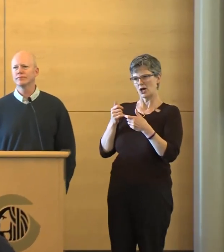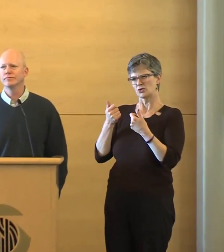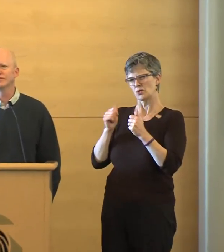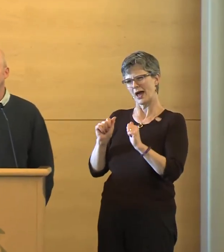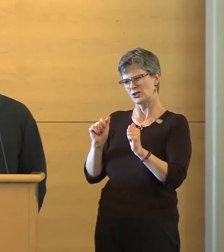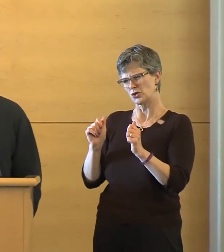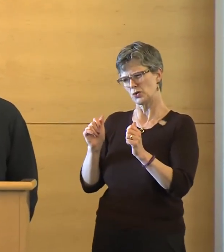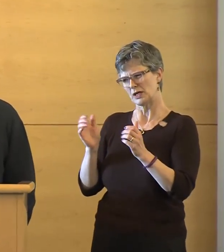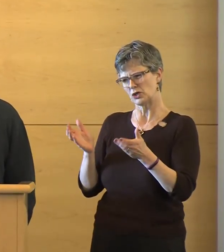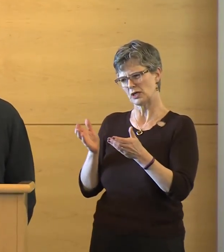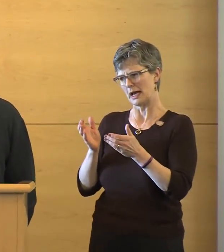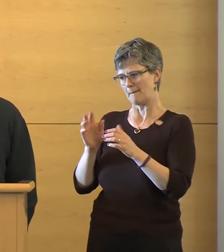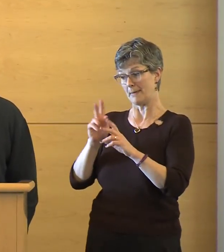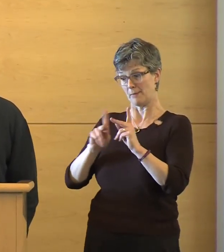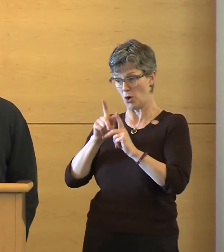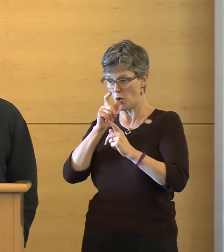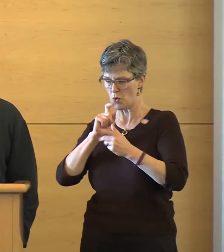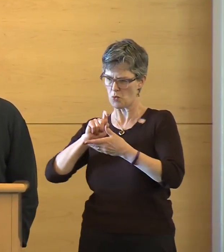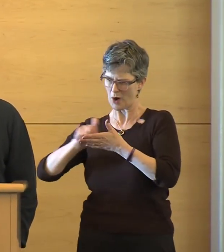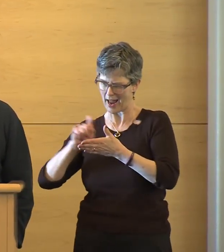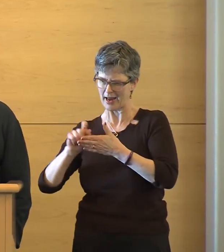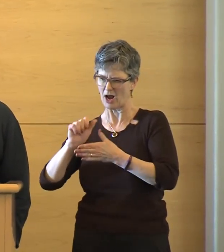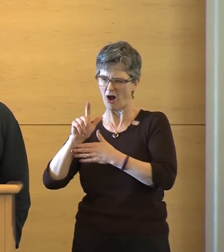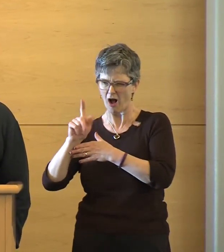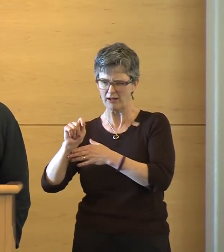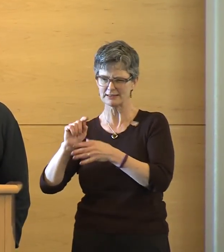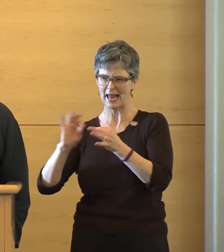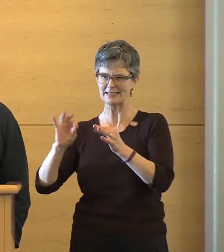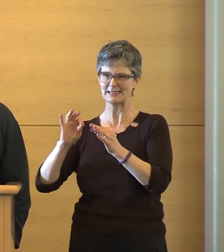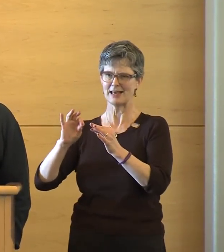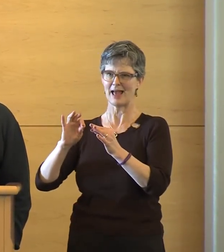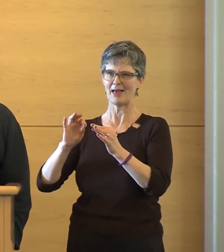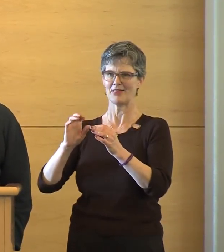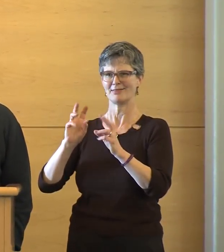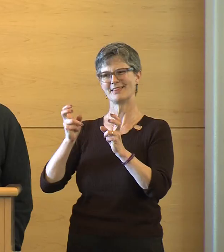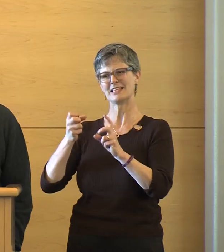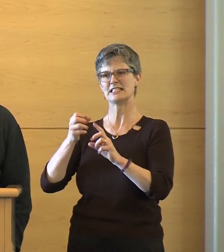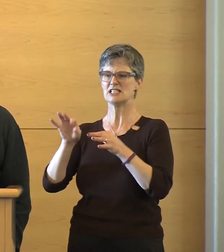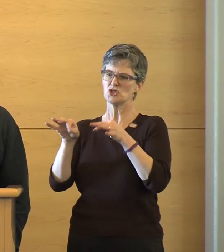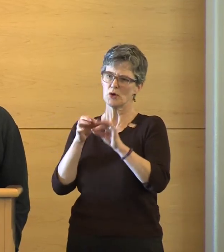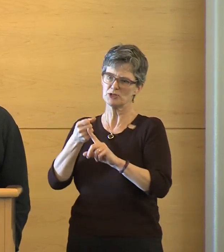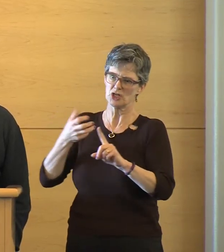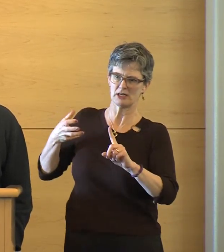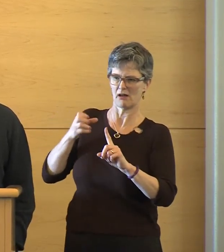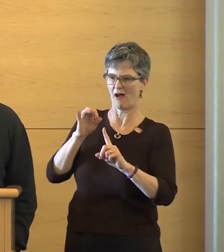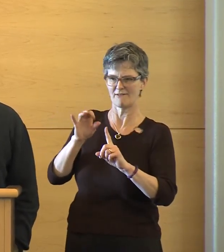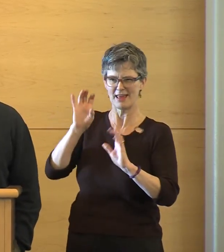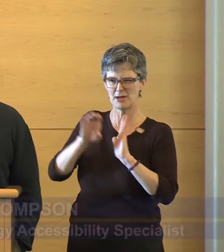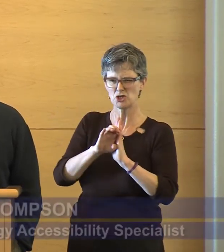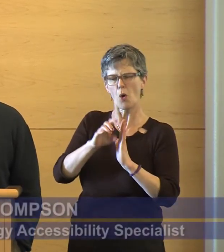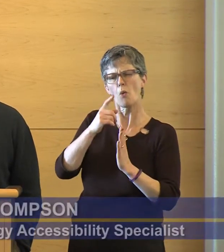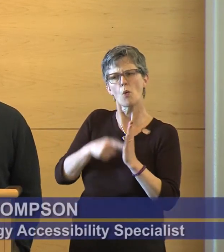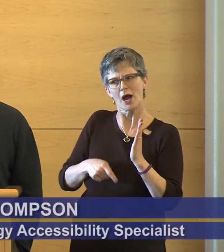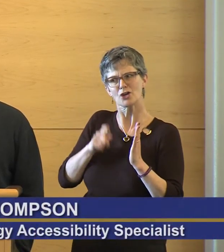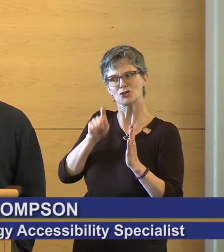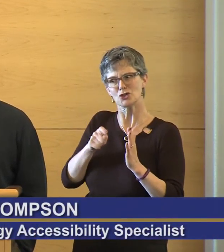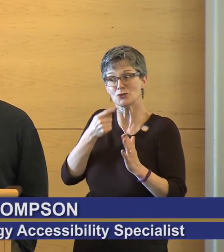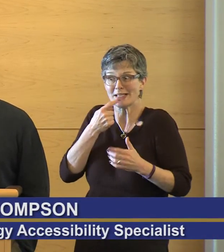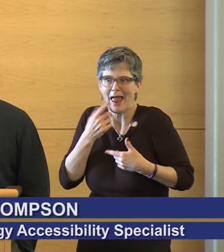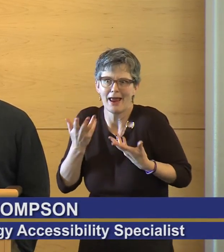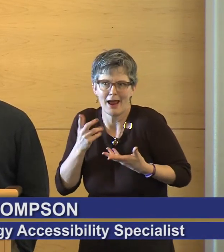And we have a question. A question I often get is, what guidance would you give